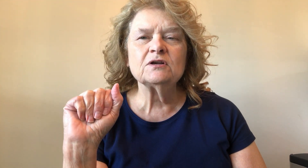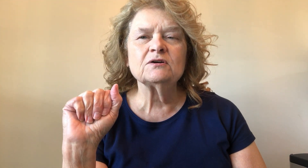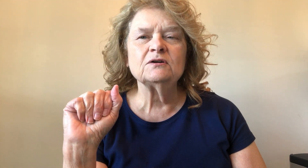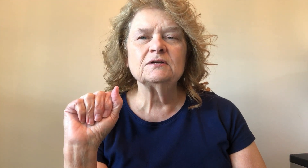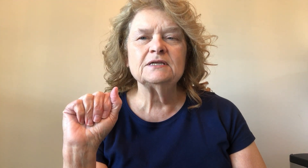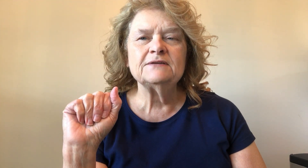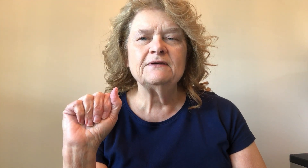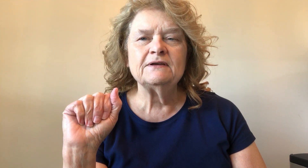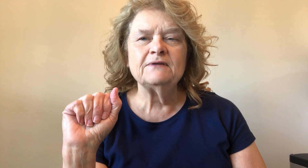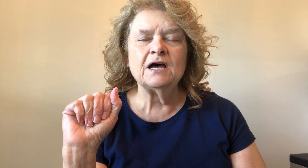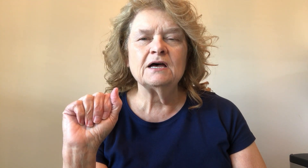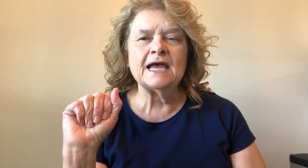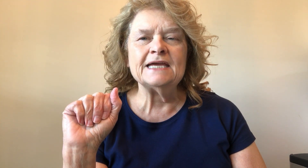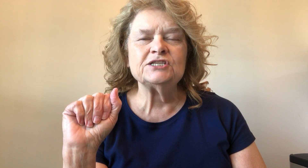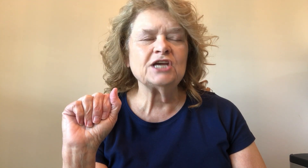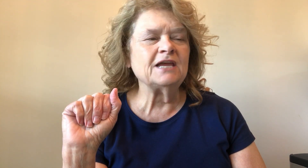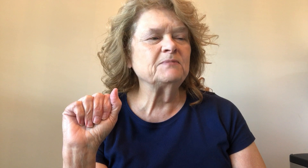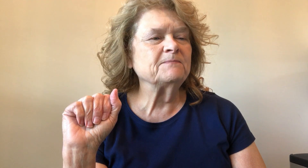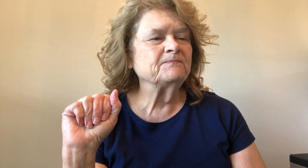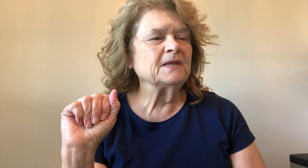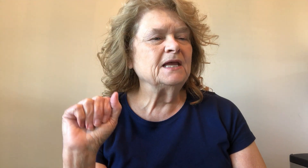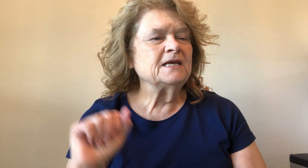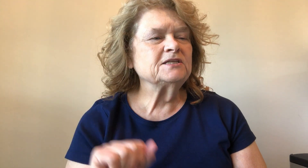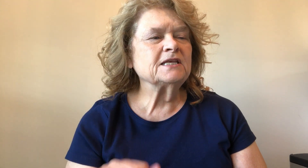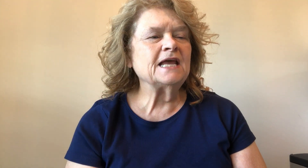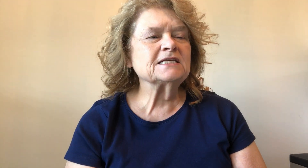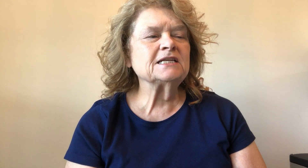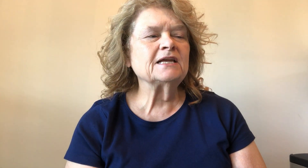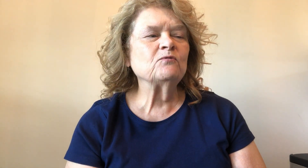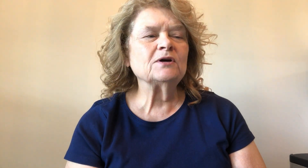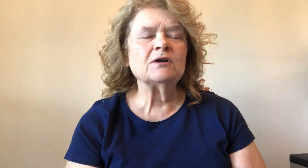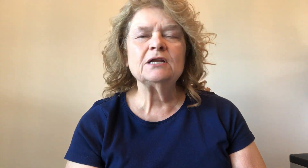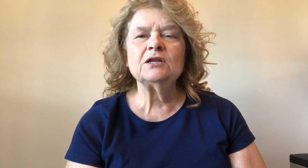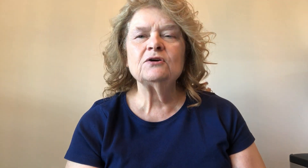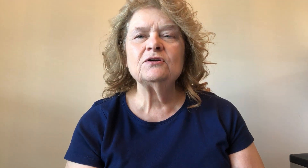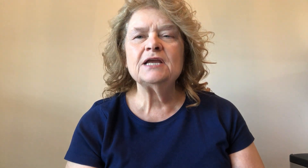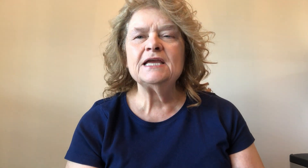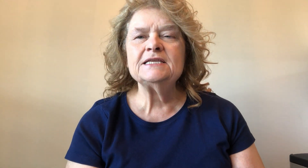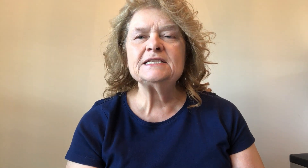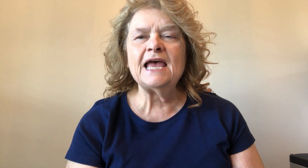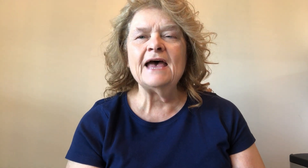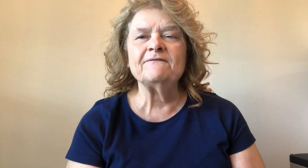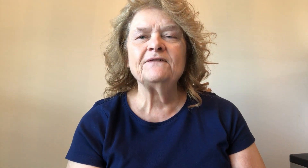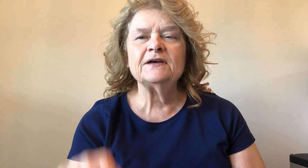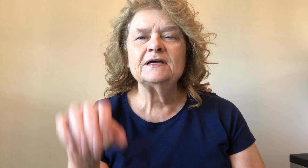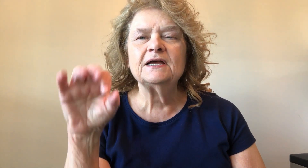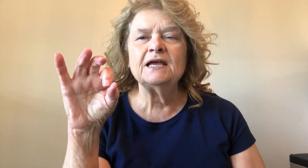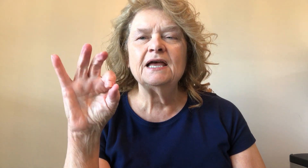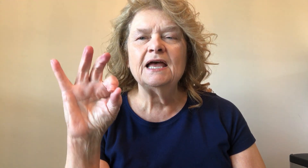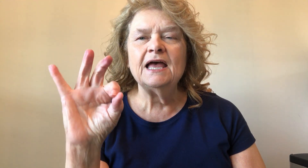vertical hand shape. So the next letter we're going to learn is F.